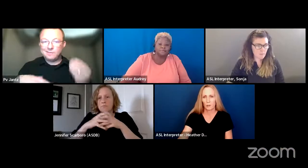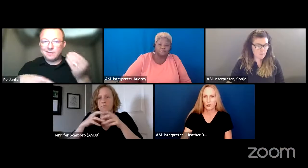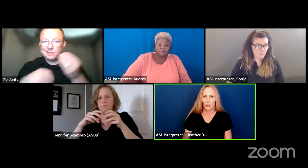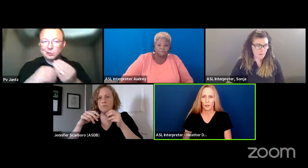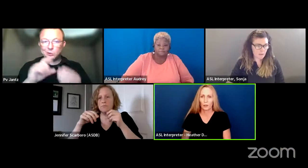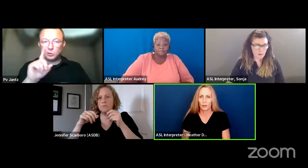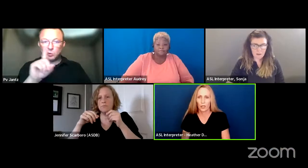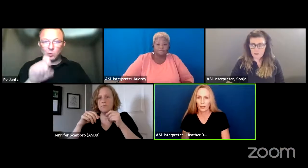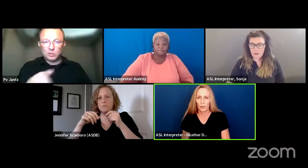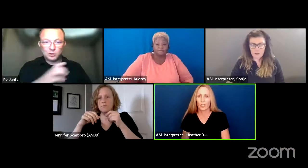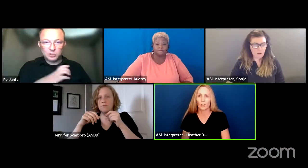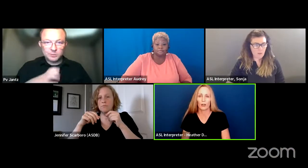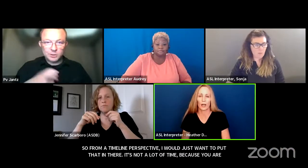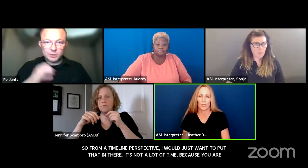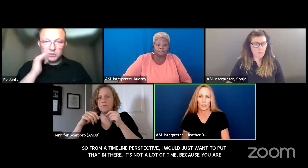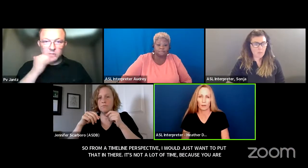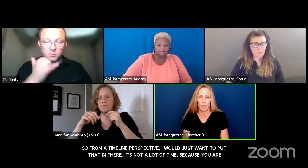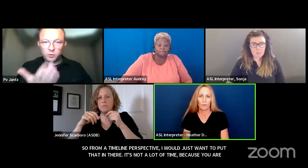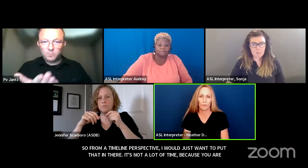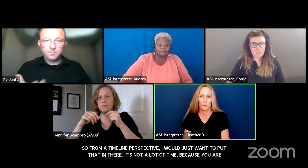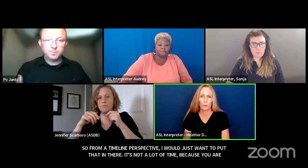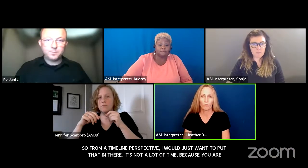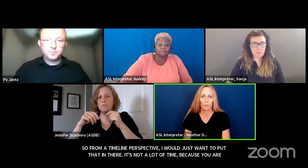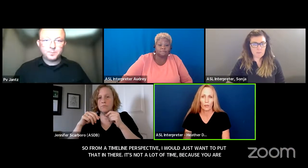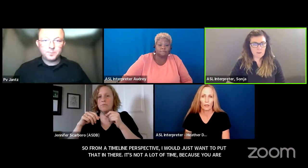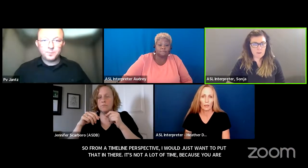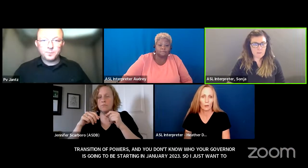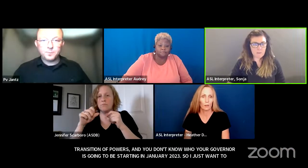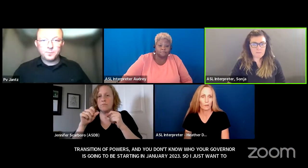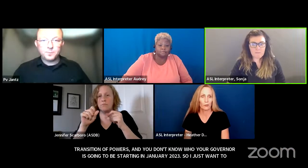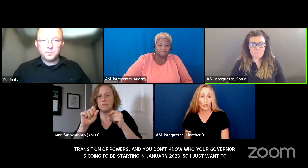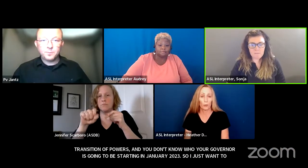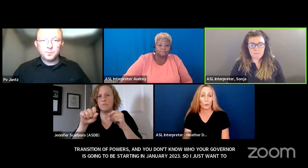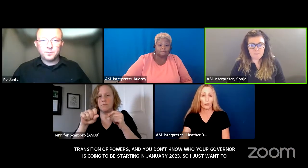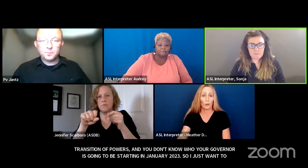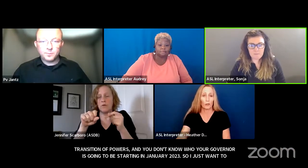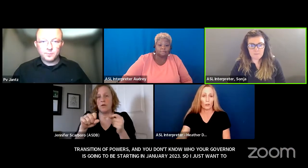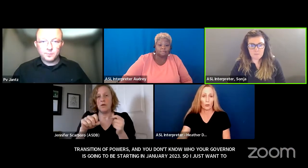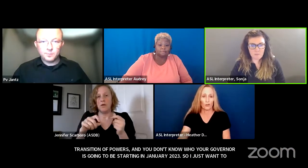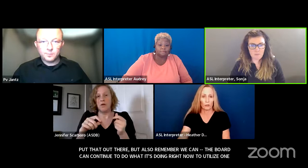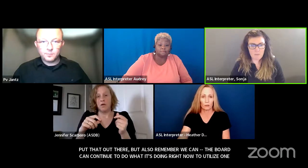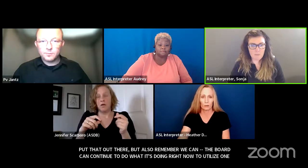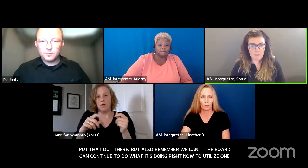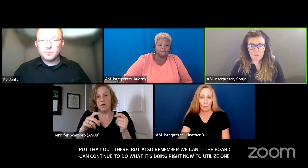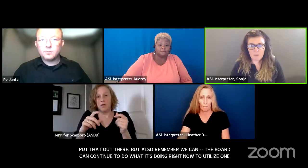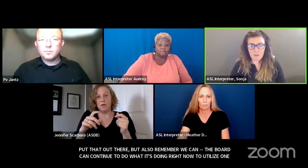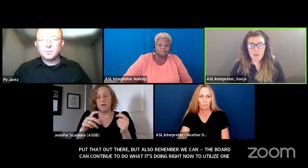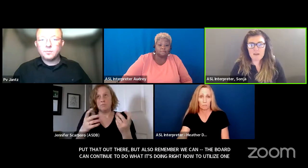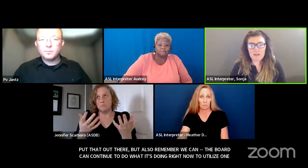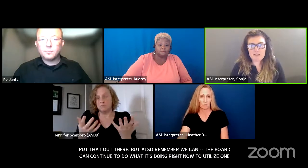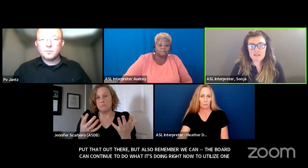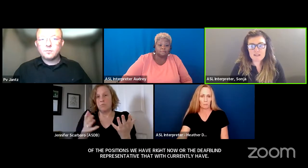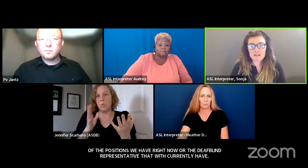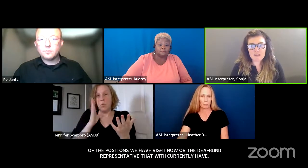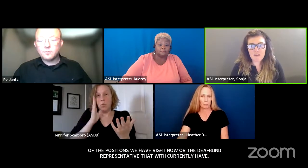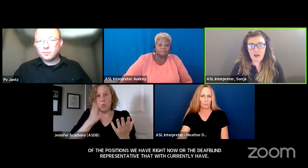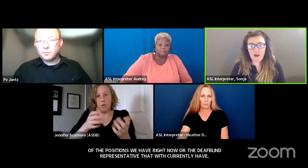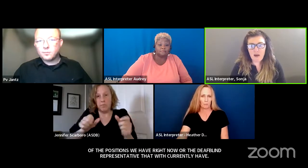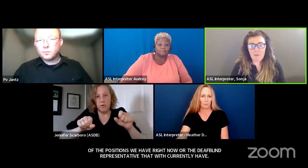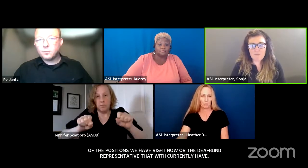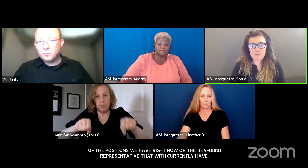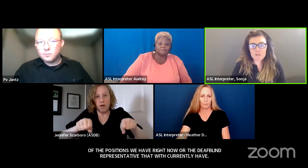This is Commissioner Jantz. Thank you for adding that. And Commissioner Scarborough, I believe you have another question. Yes, I